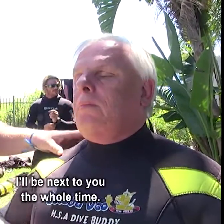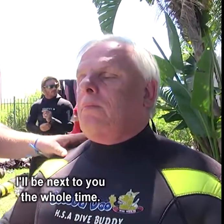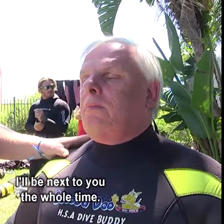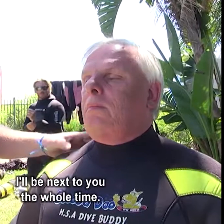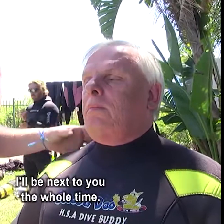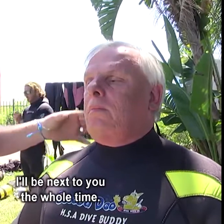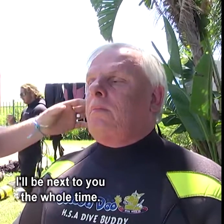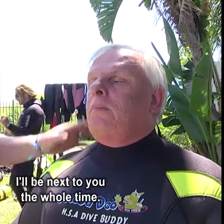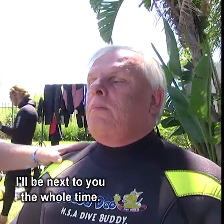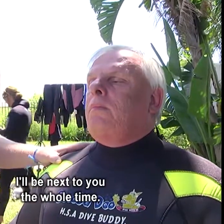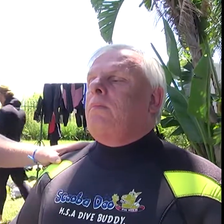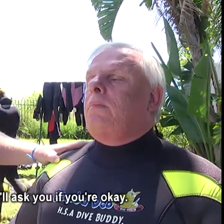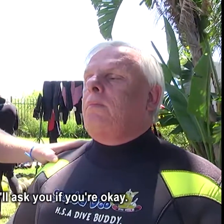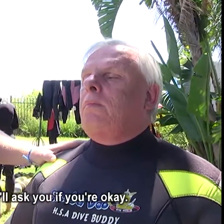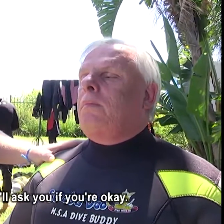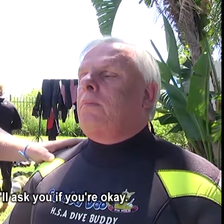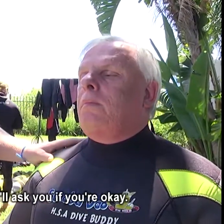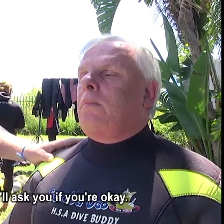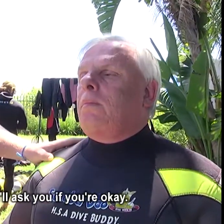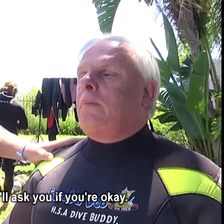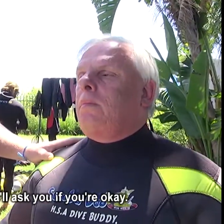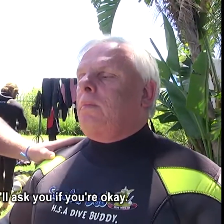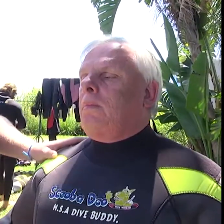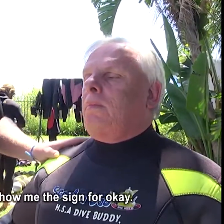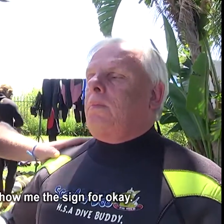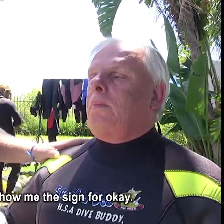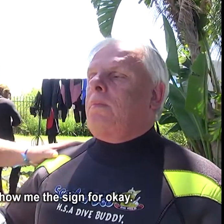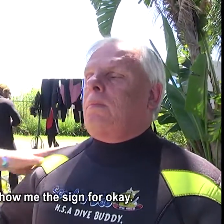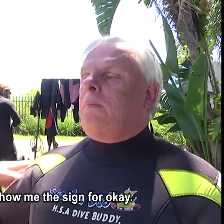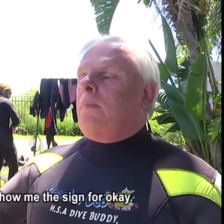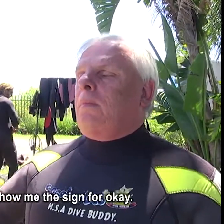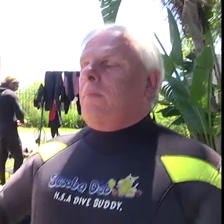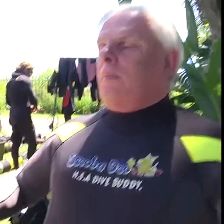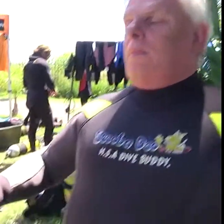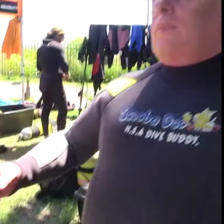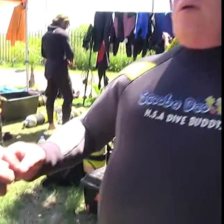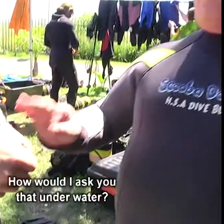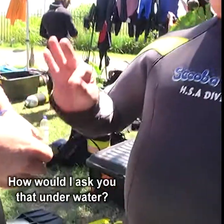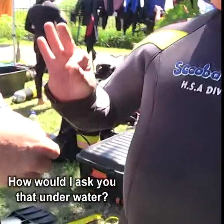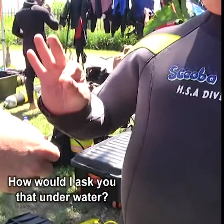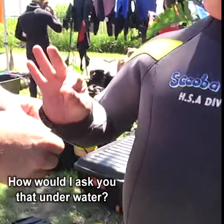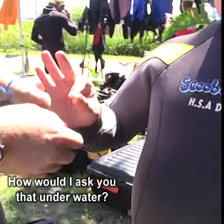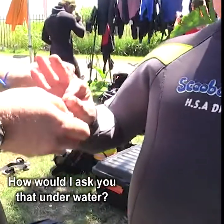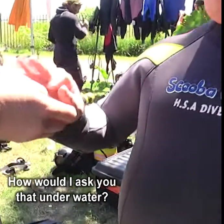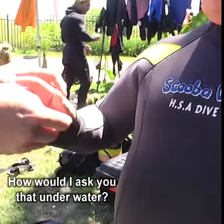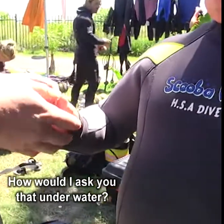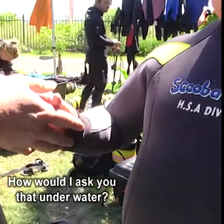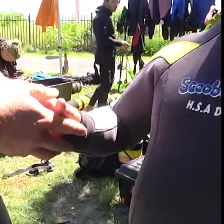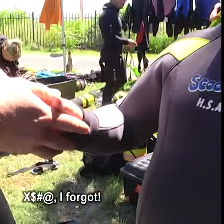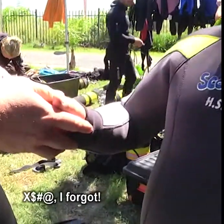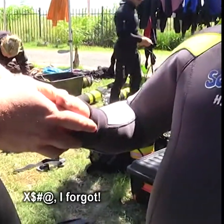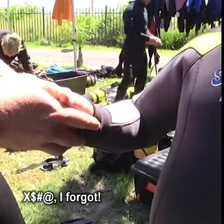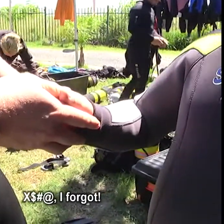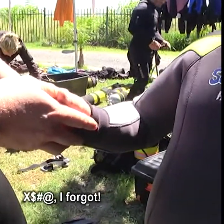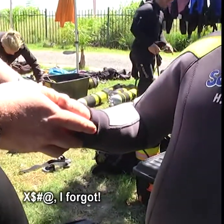né? Ek het langs jou, ek gaan koppel. Dan gaan ek jou vra, is jy okay? Wat is dit? Sien nog vir 'n kei? Hoe kan ek jou